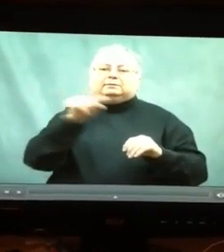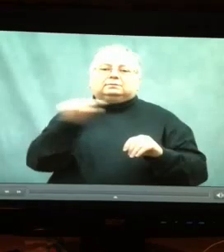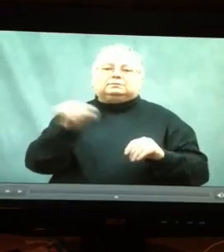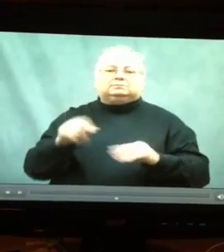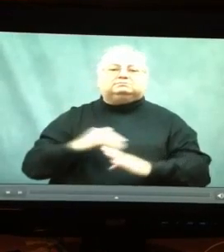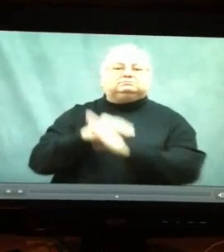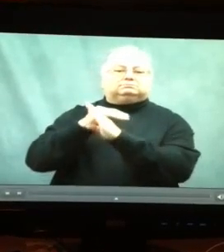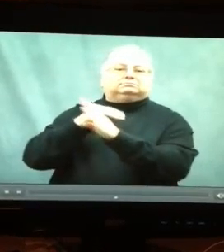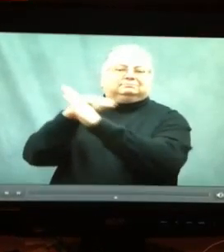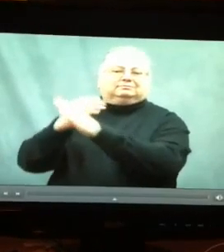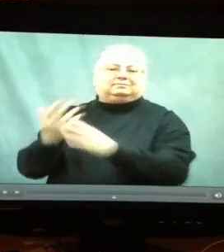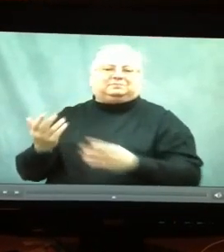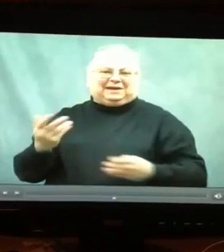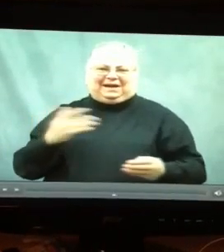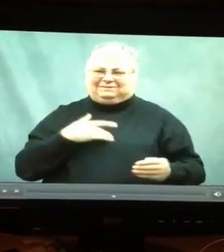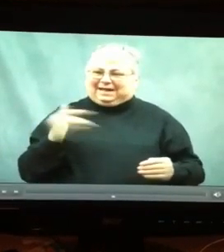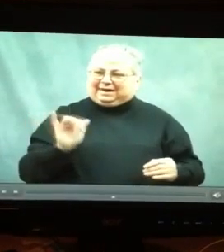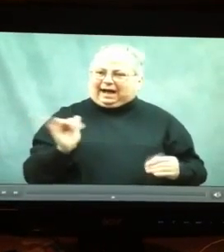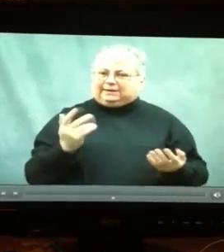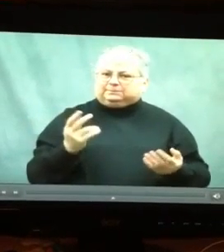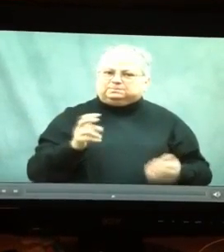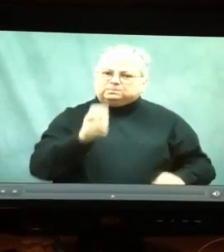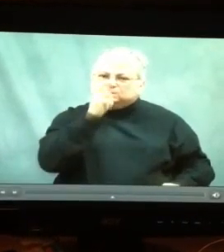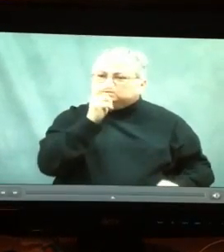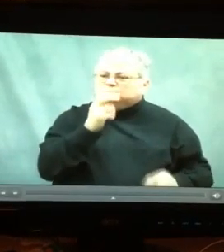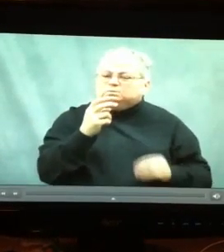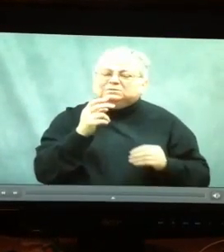it basically it protects it that you can't